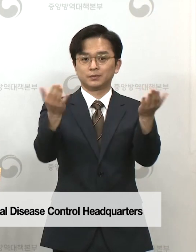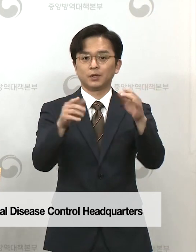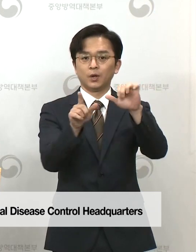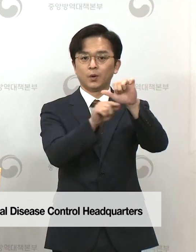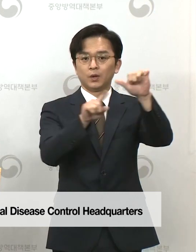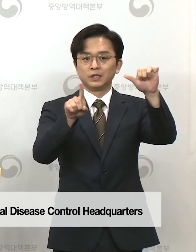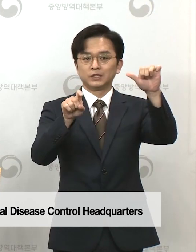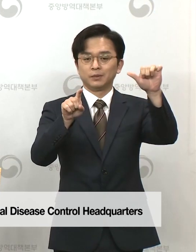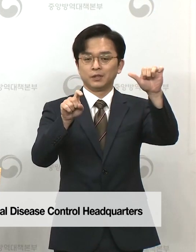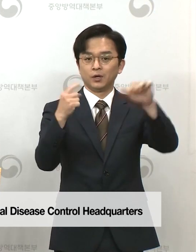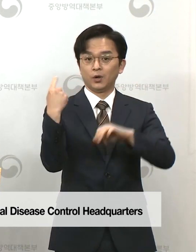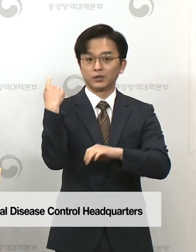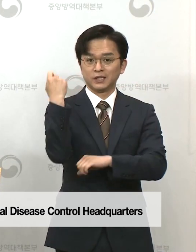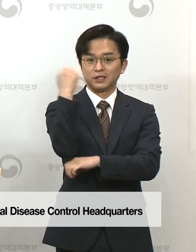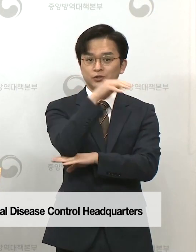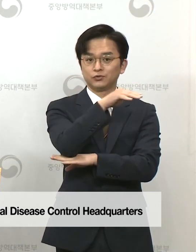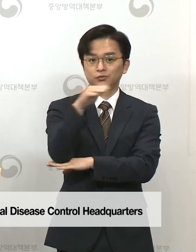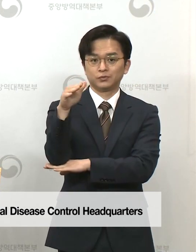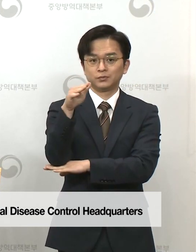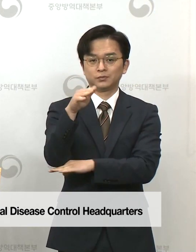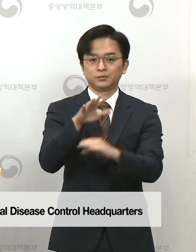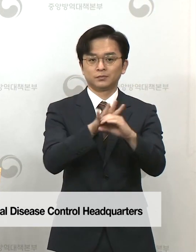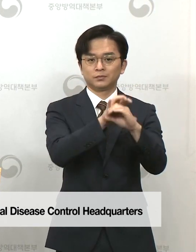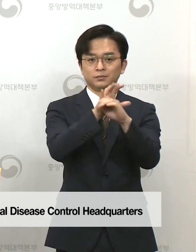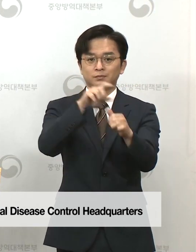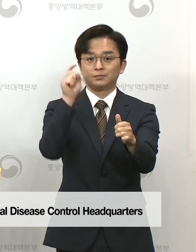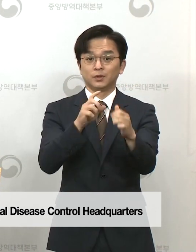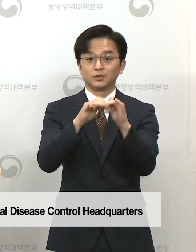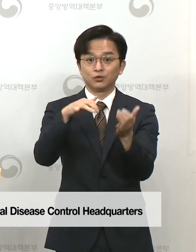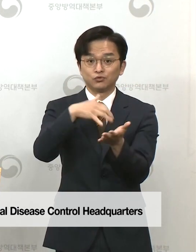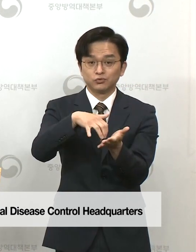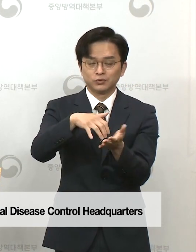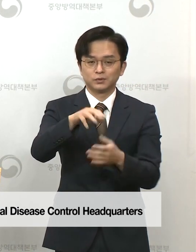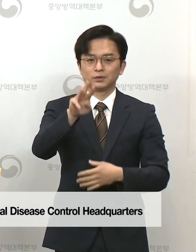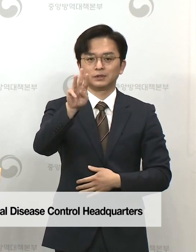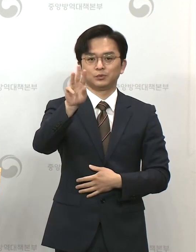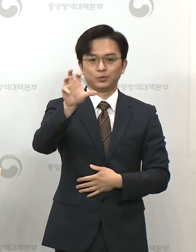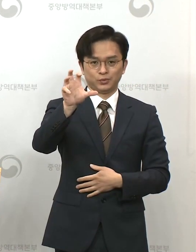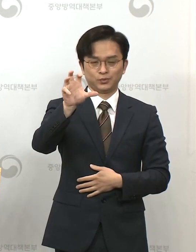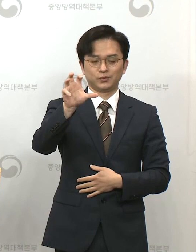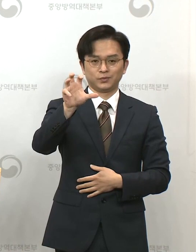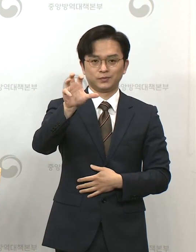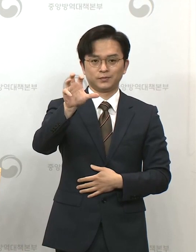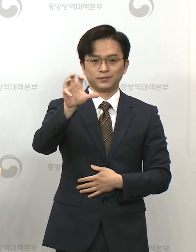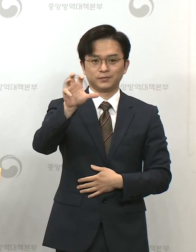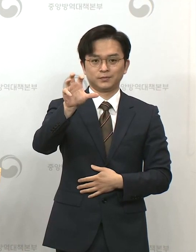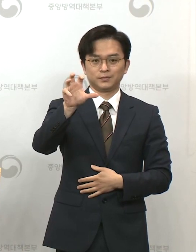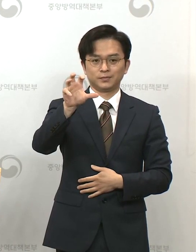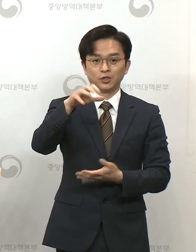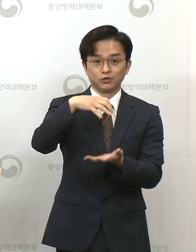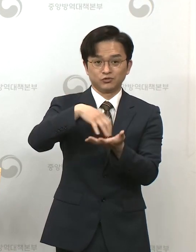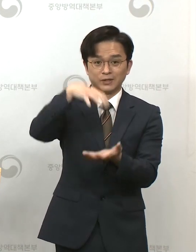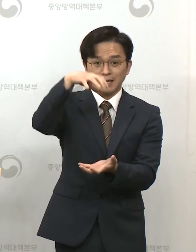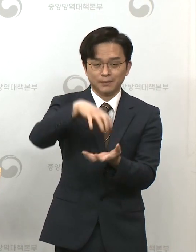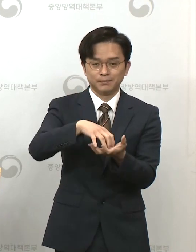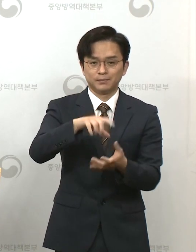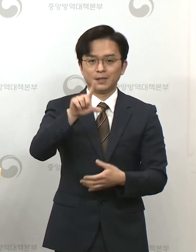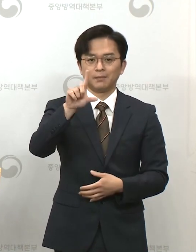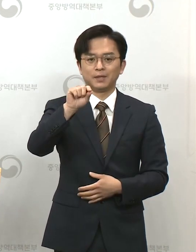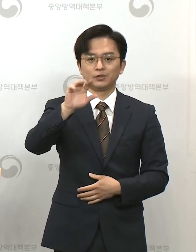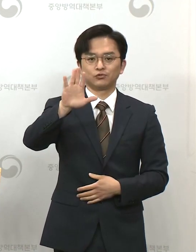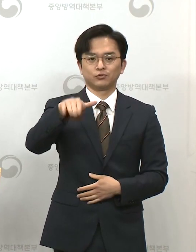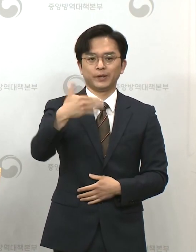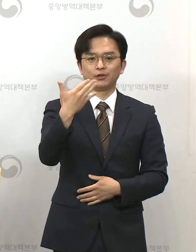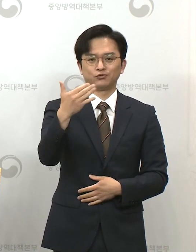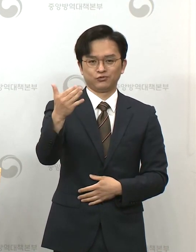Let us now begin our regular briefing for May 11th, Monday. As of today, midnight, we had 335 more patients, and the